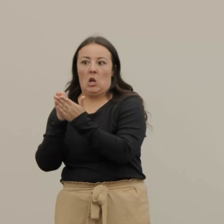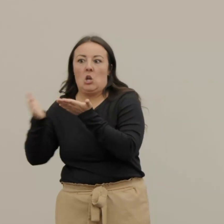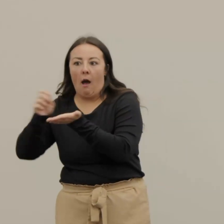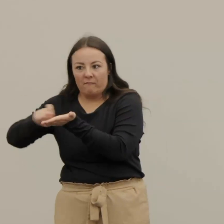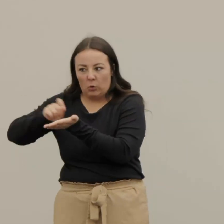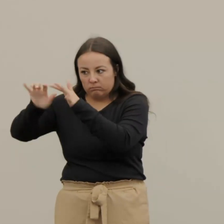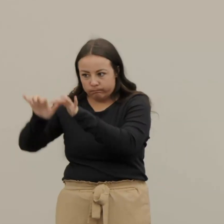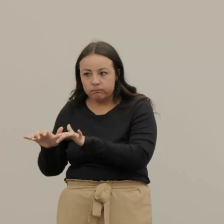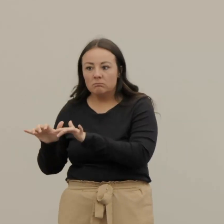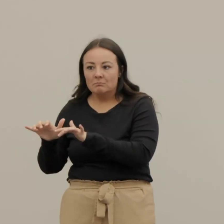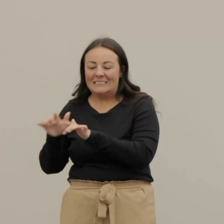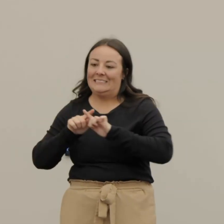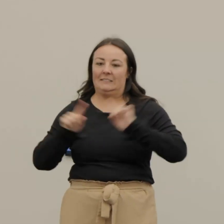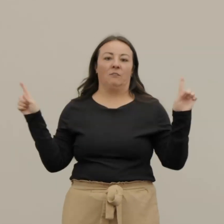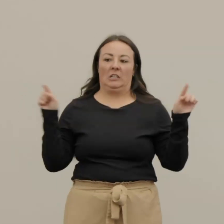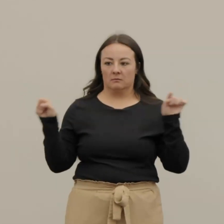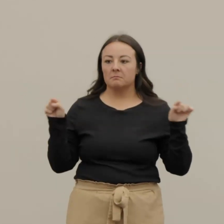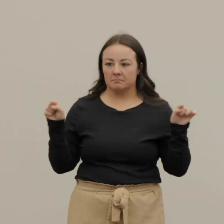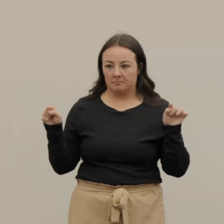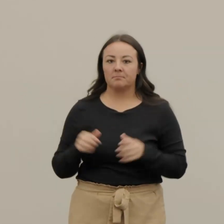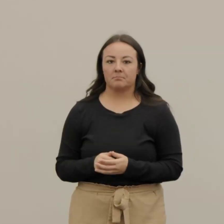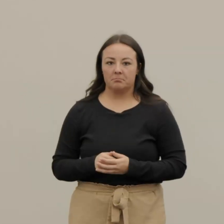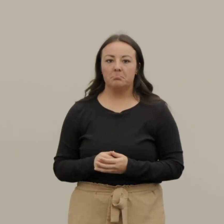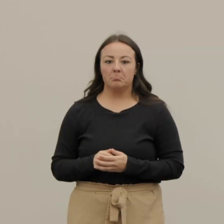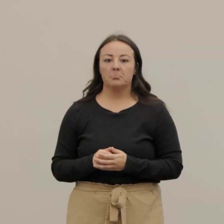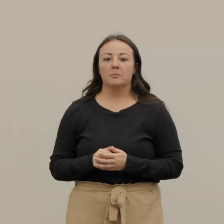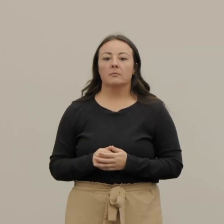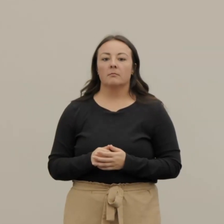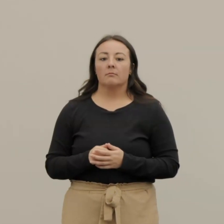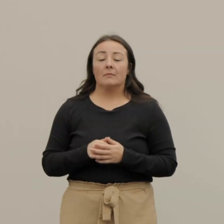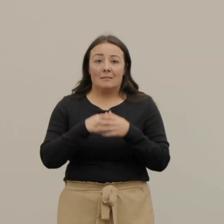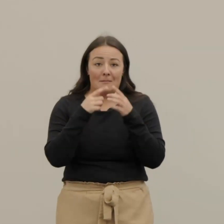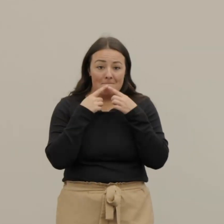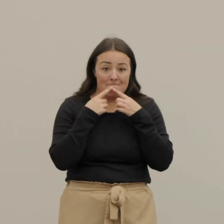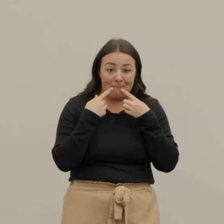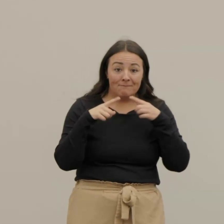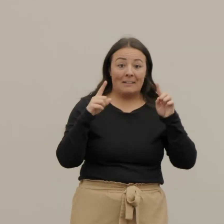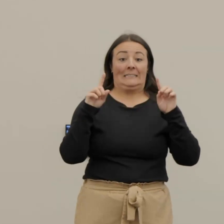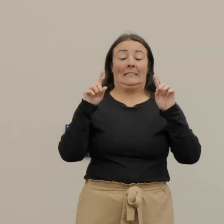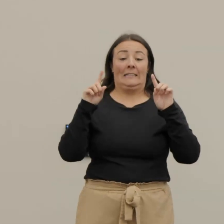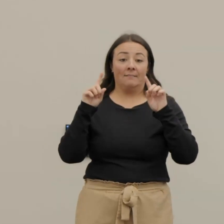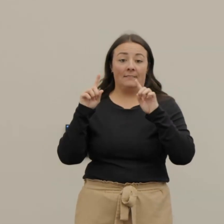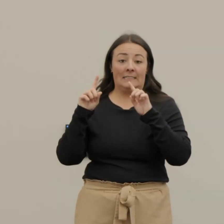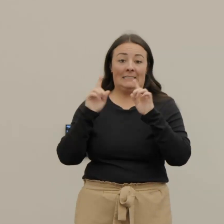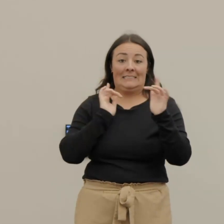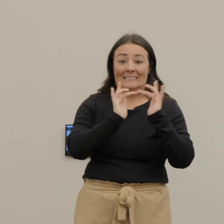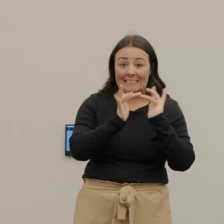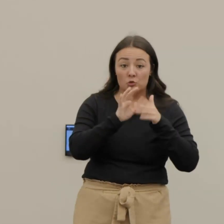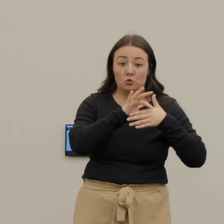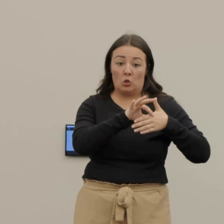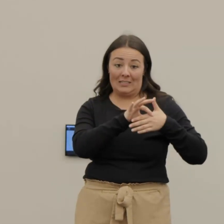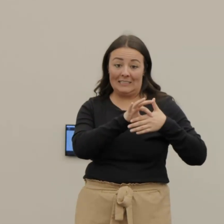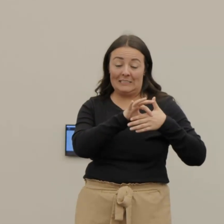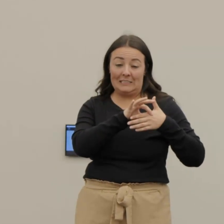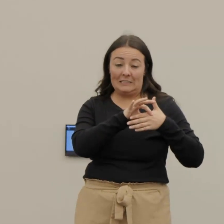completely different. So effective digital content is written for that